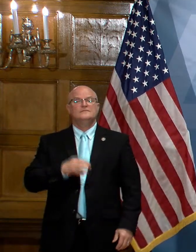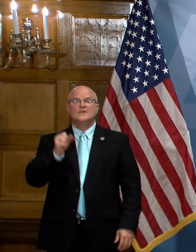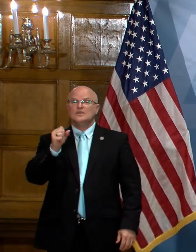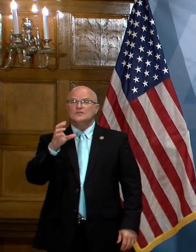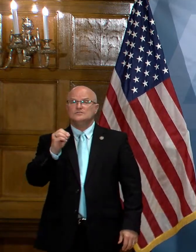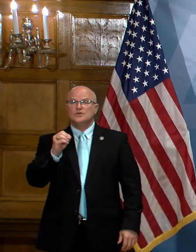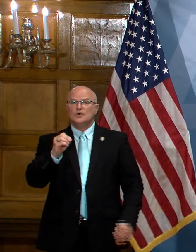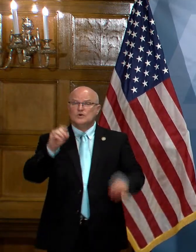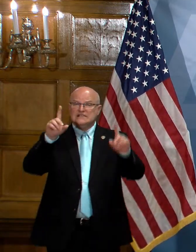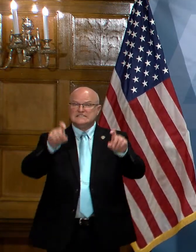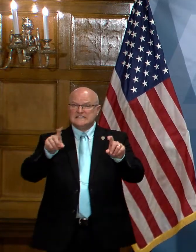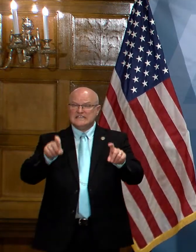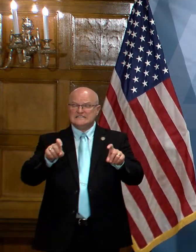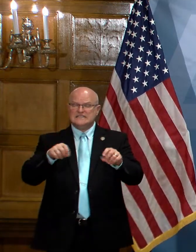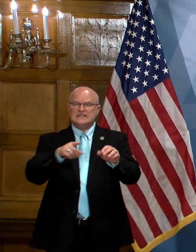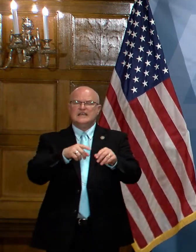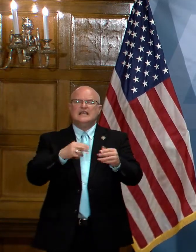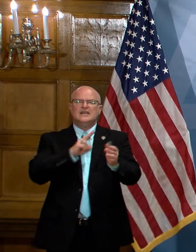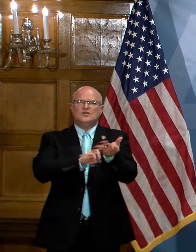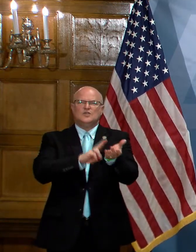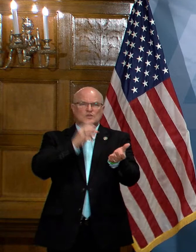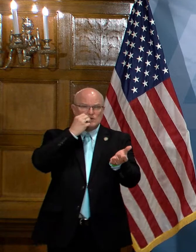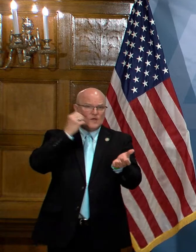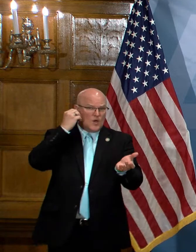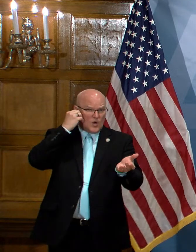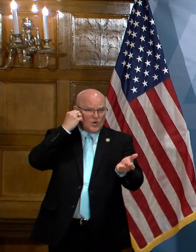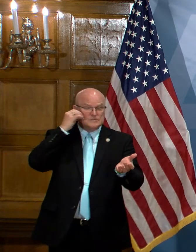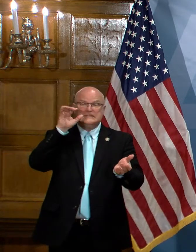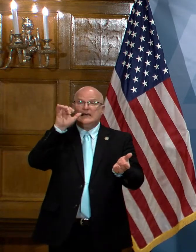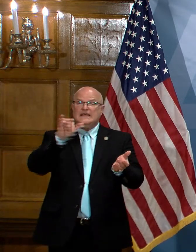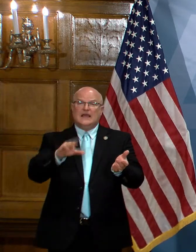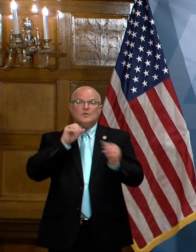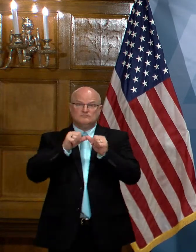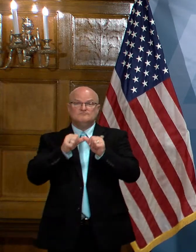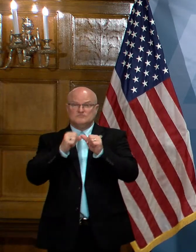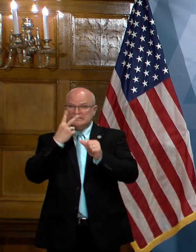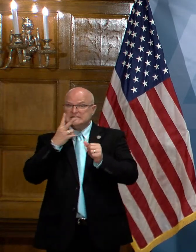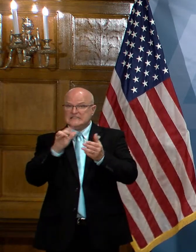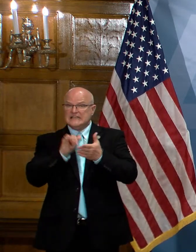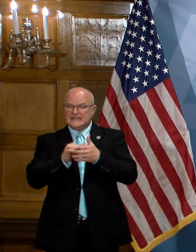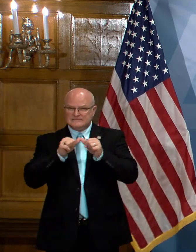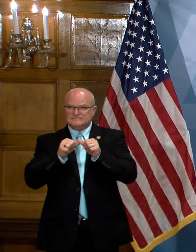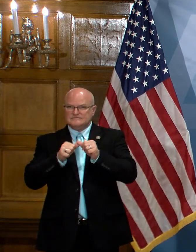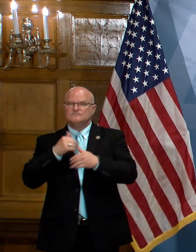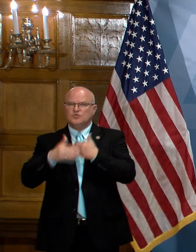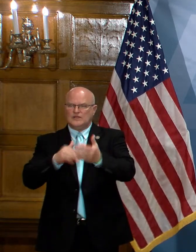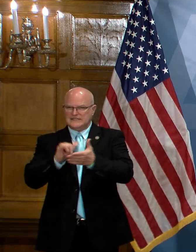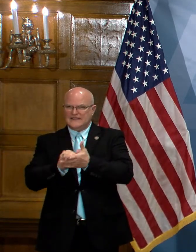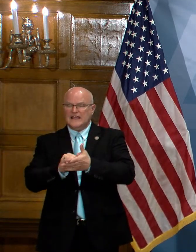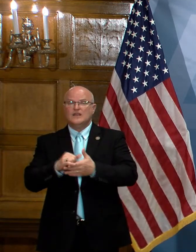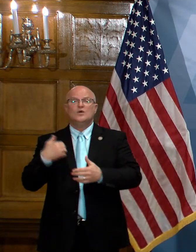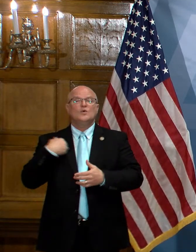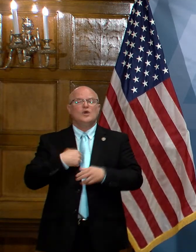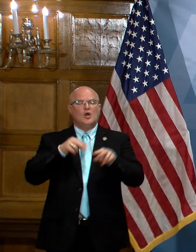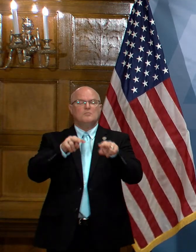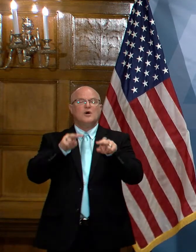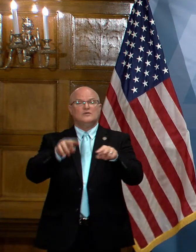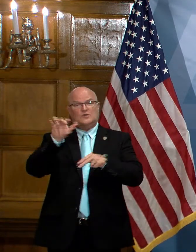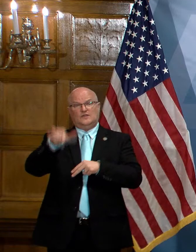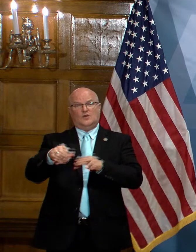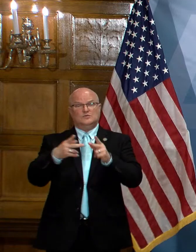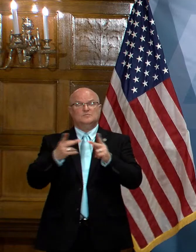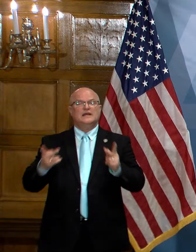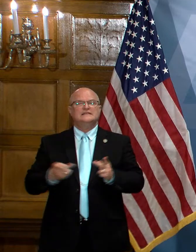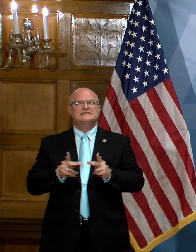So testing in long-term care facility continues. That we're continuing to see that, and we continue to process that. So we are monitoring those